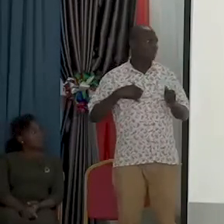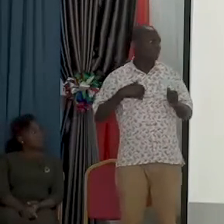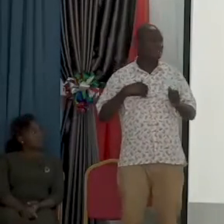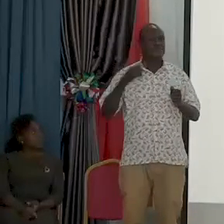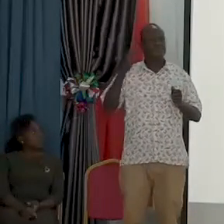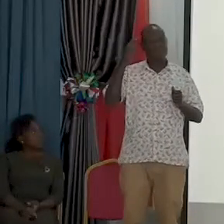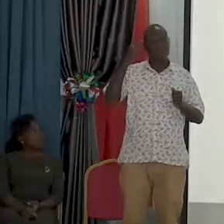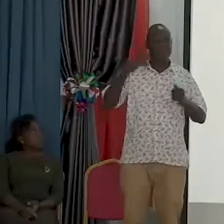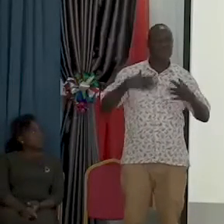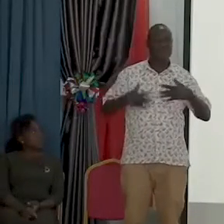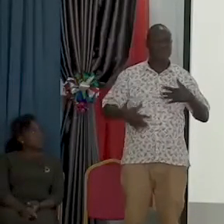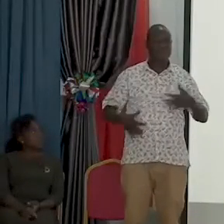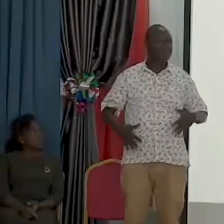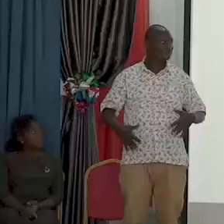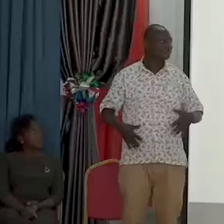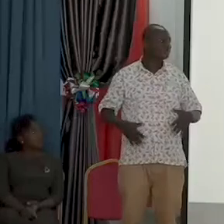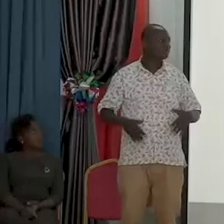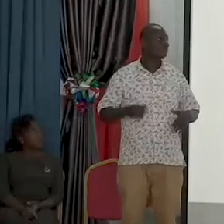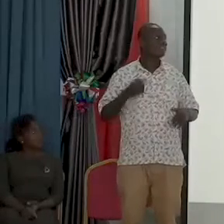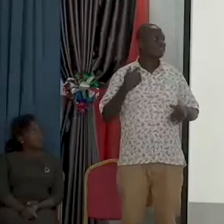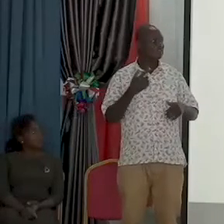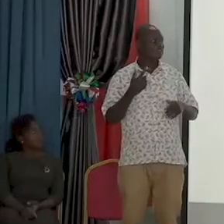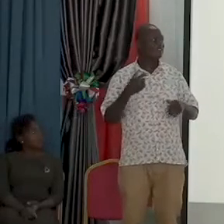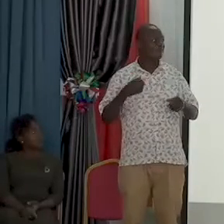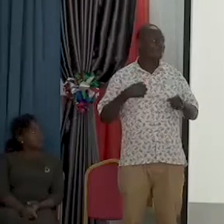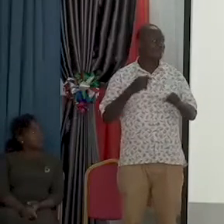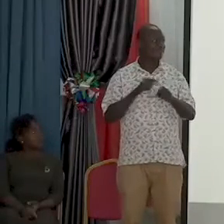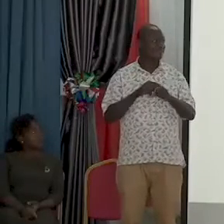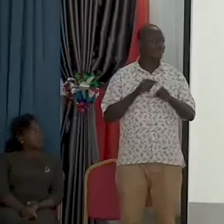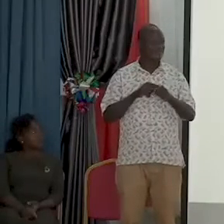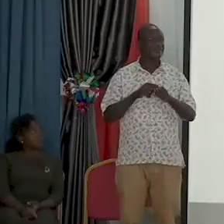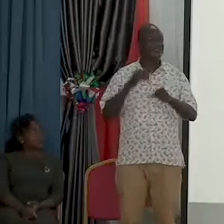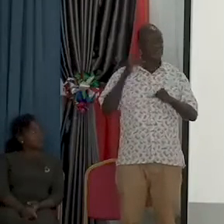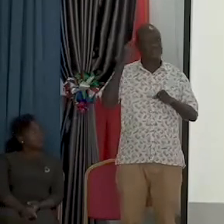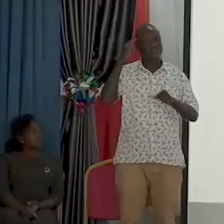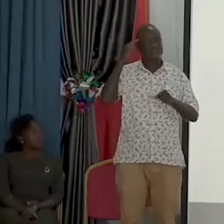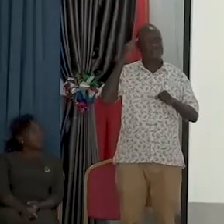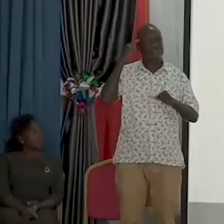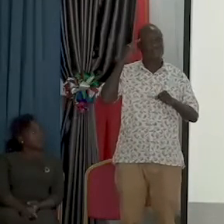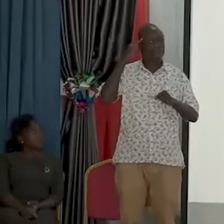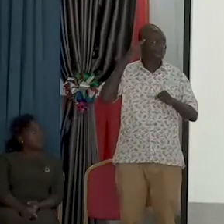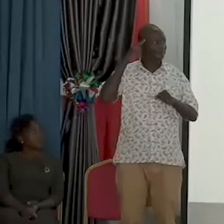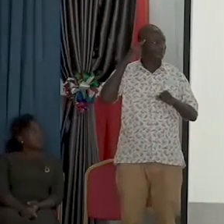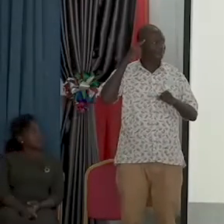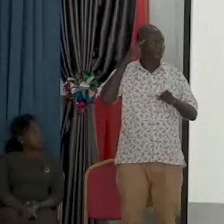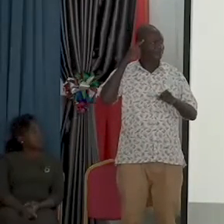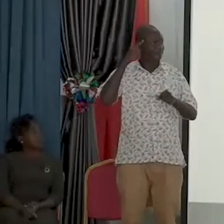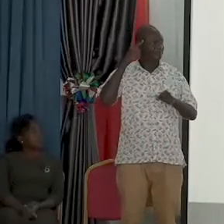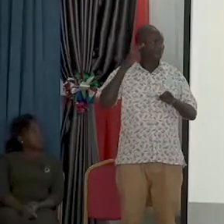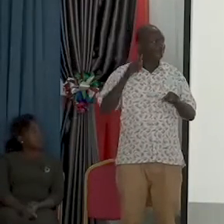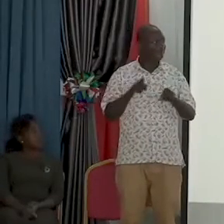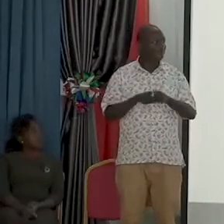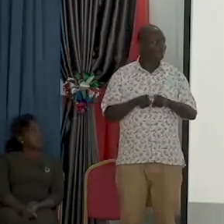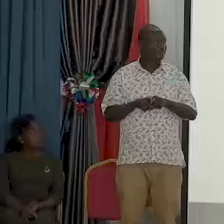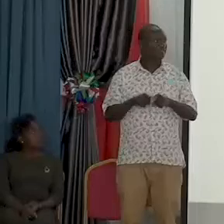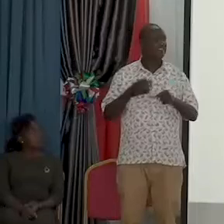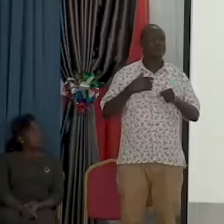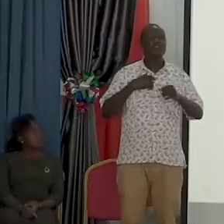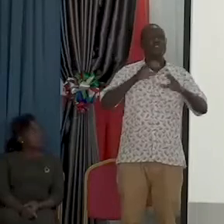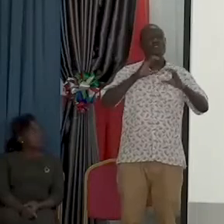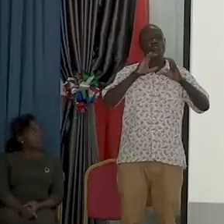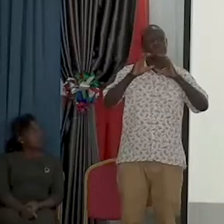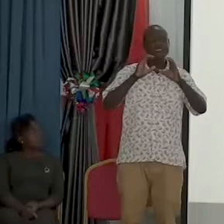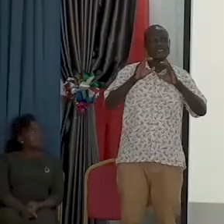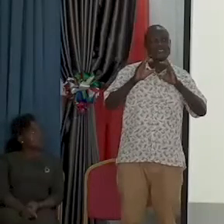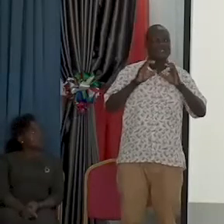their bodies, who the only thing that they could do is move their head. I had expectations for them that they would communicate with